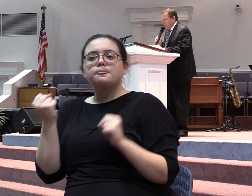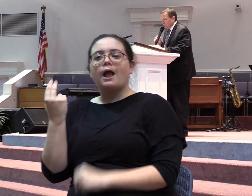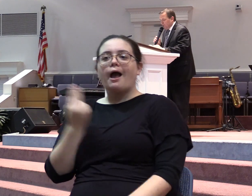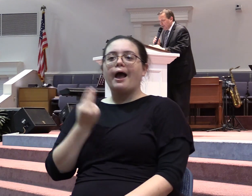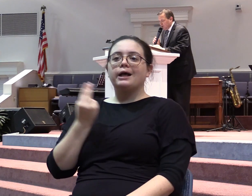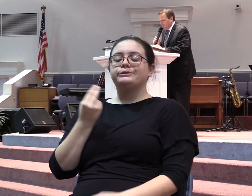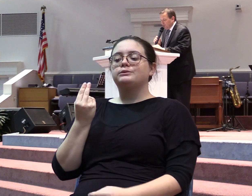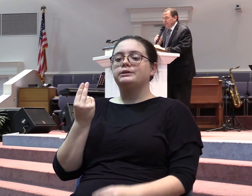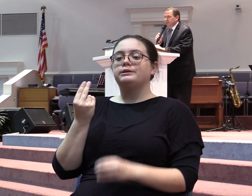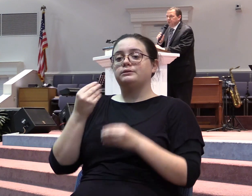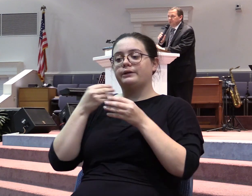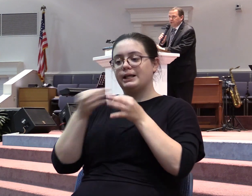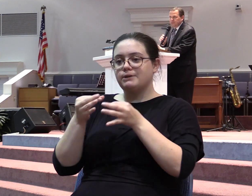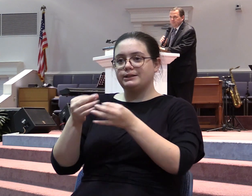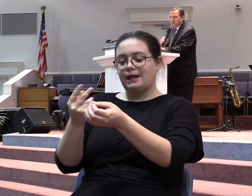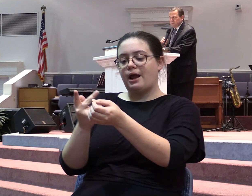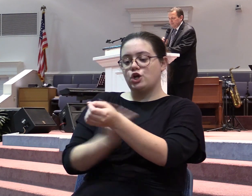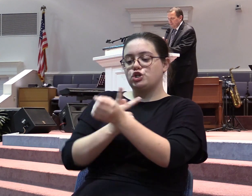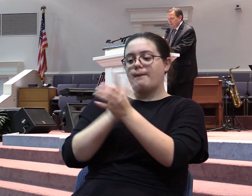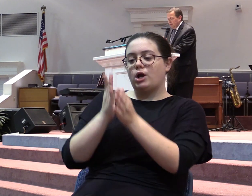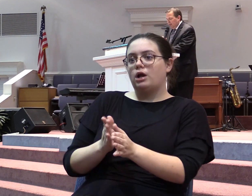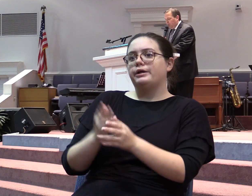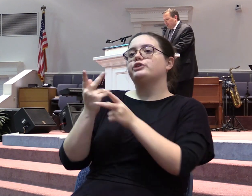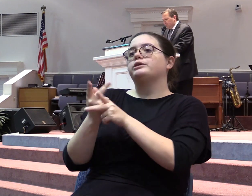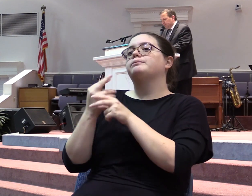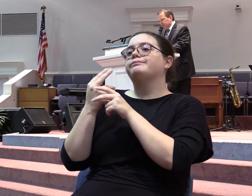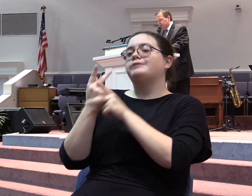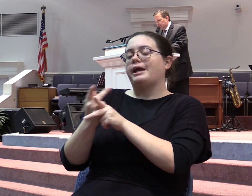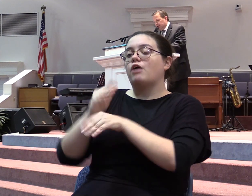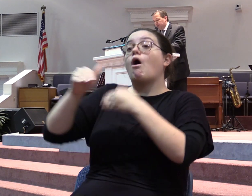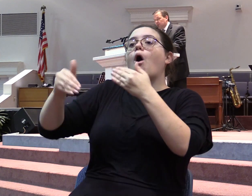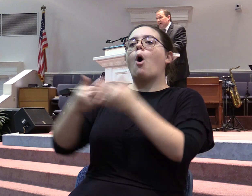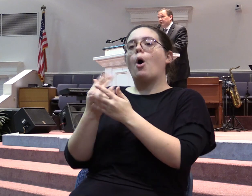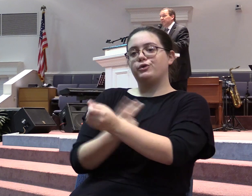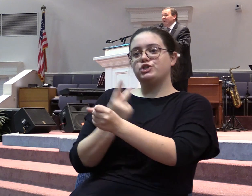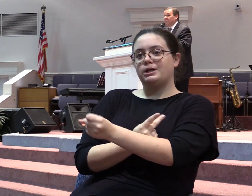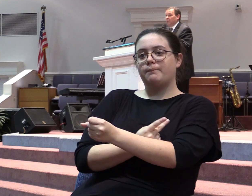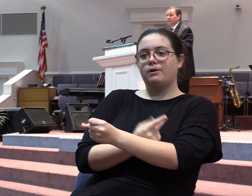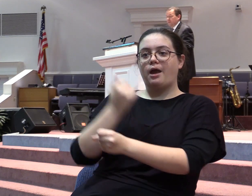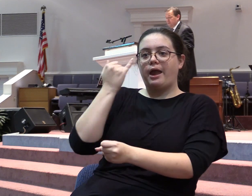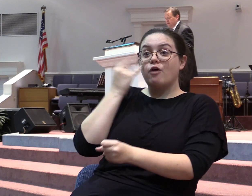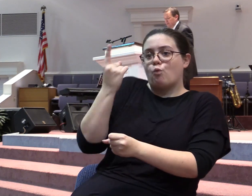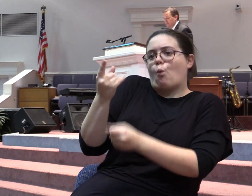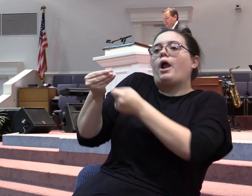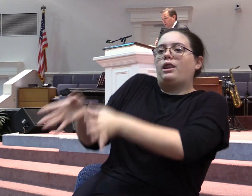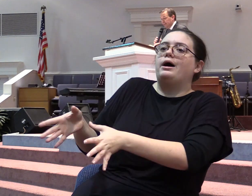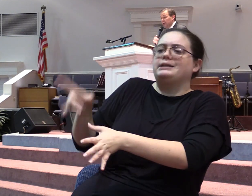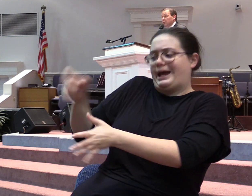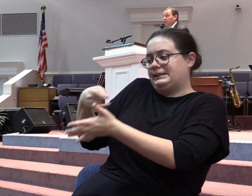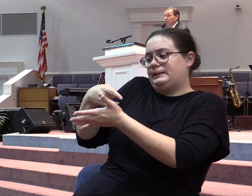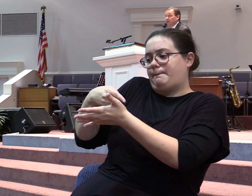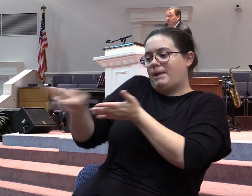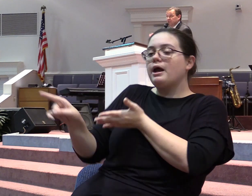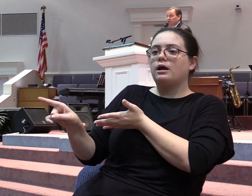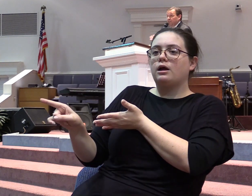shepherd was responsible for each sheep. If one was missing, the shepherd would have to pay for it unless he